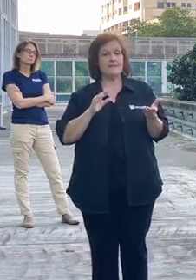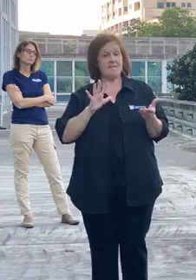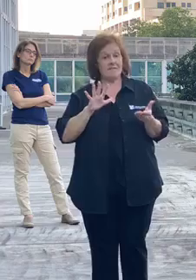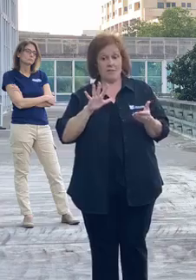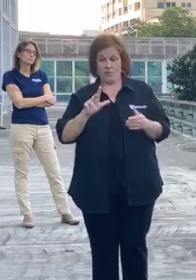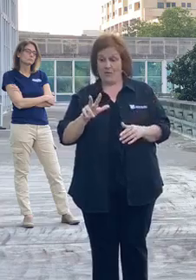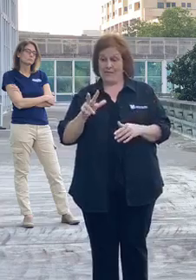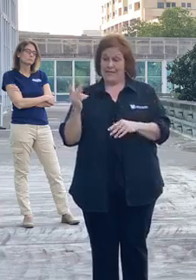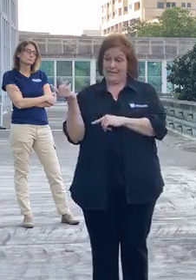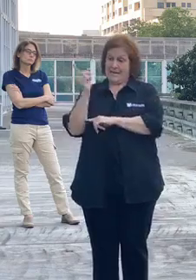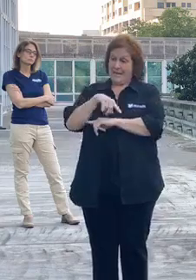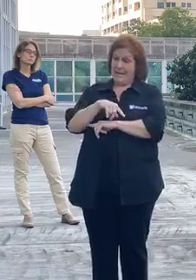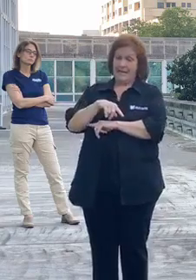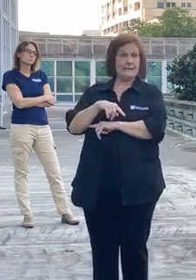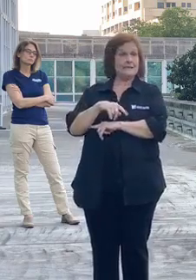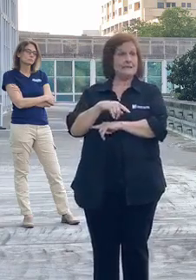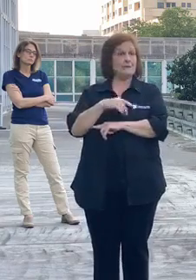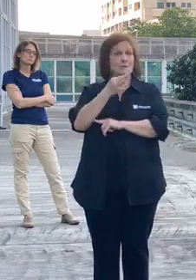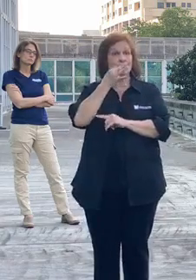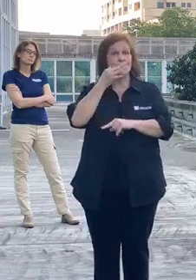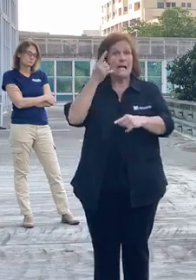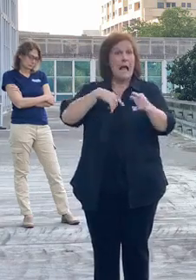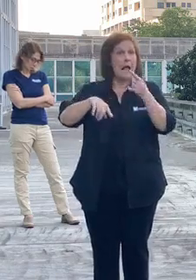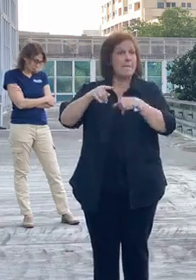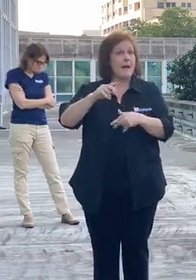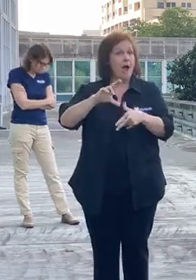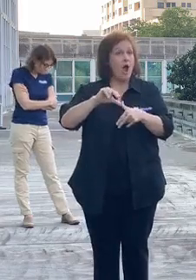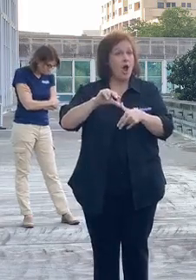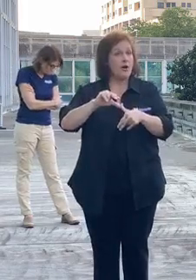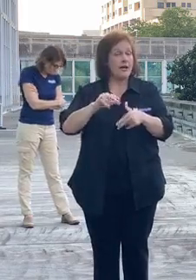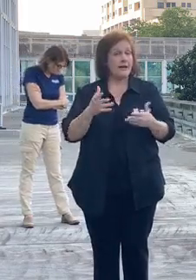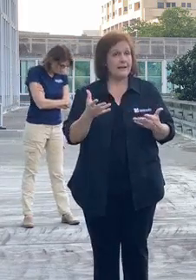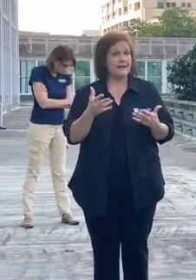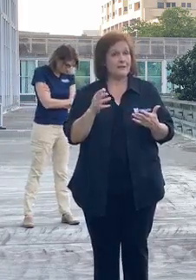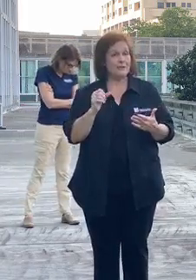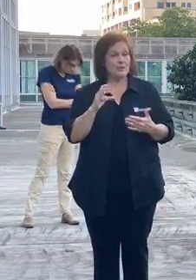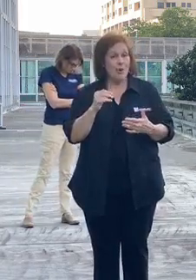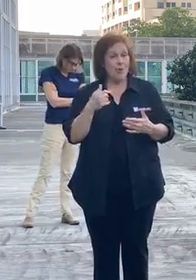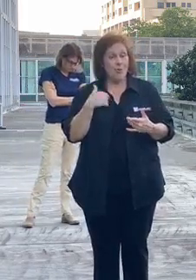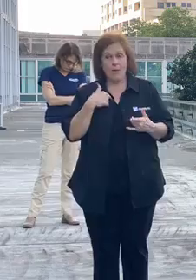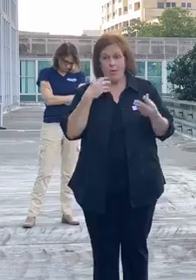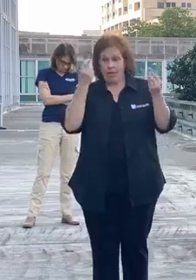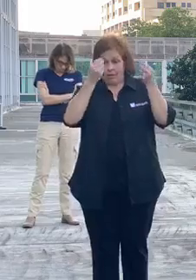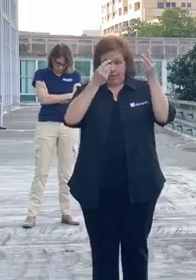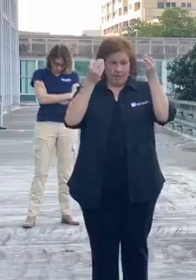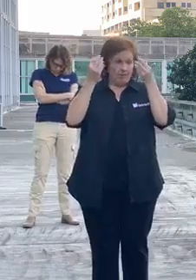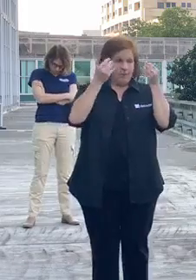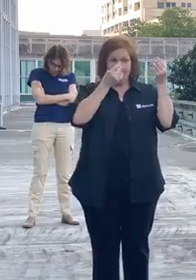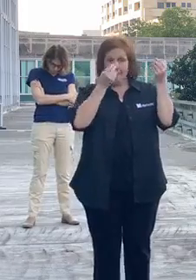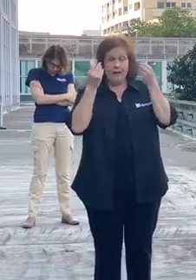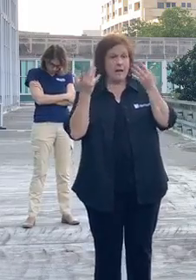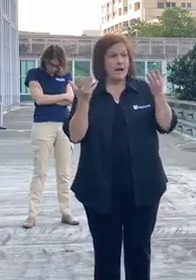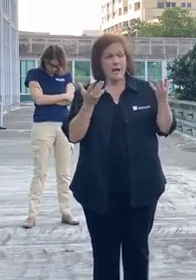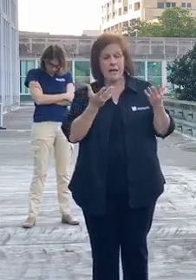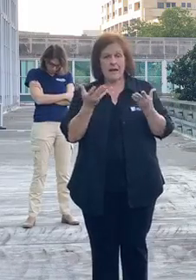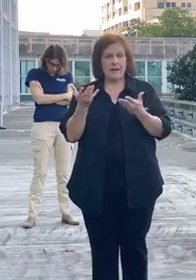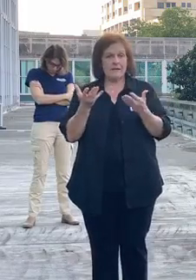53 days, we're going to be in hurricane season, right? So those are things that we're thinking about and have been thinking